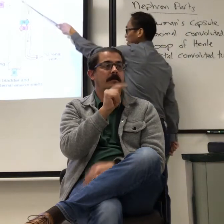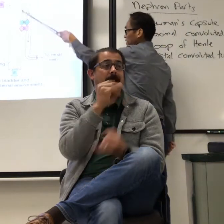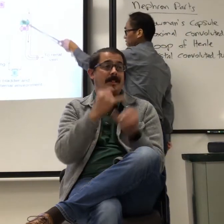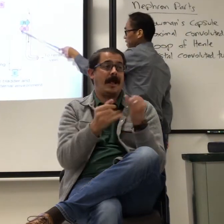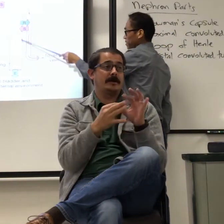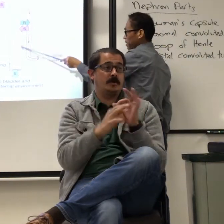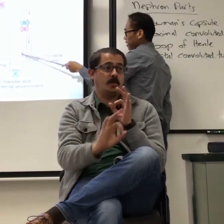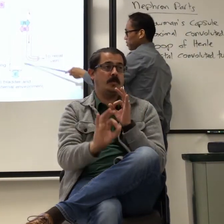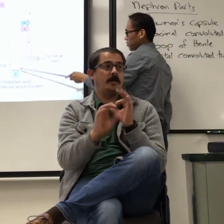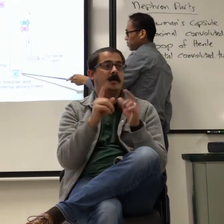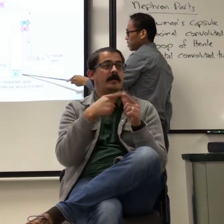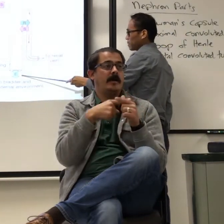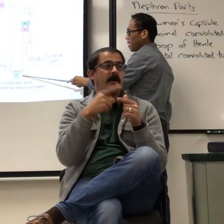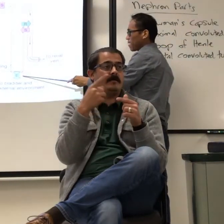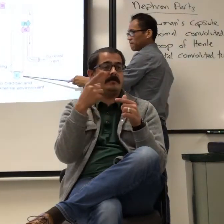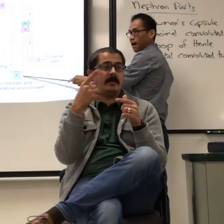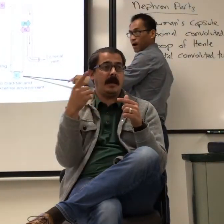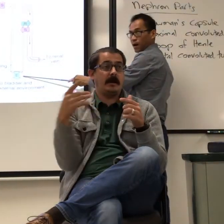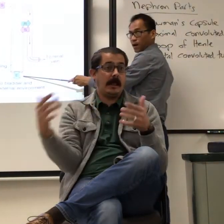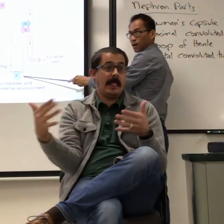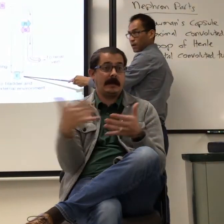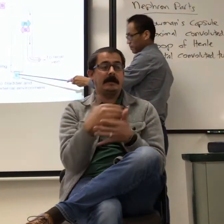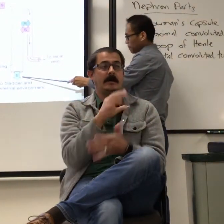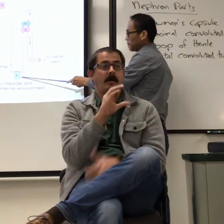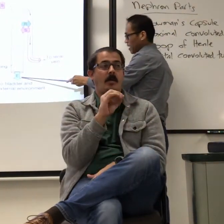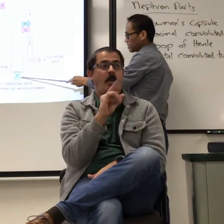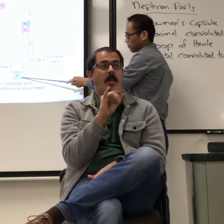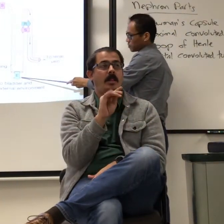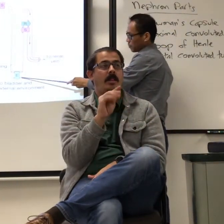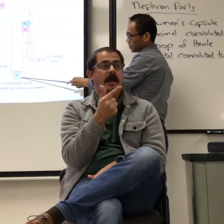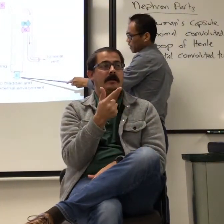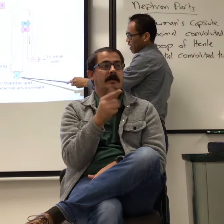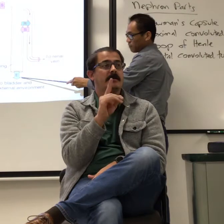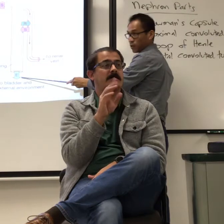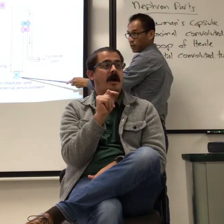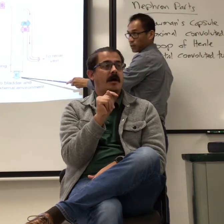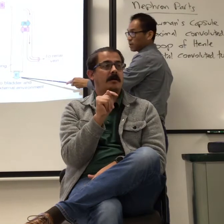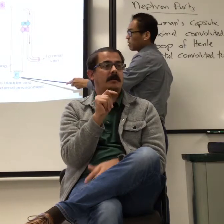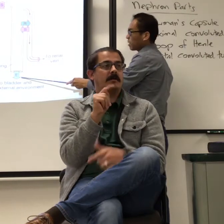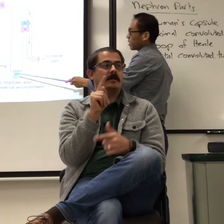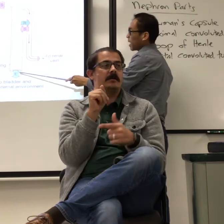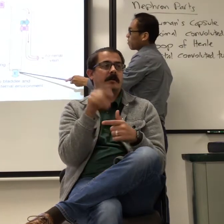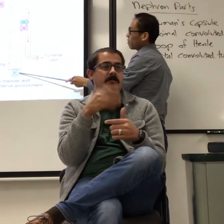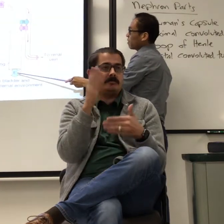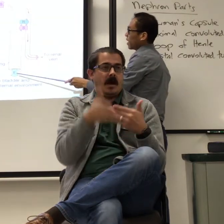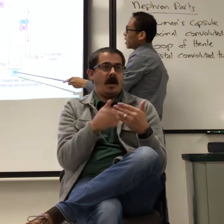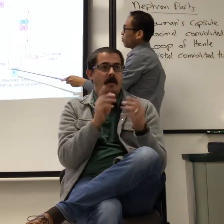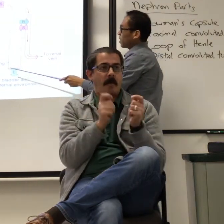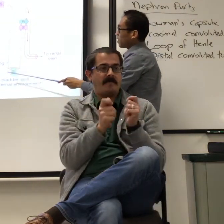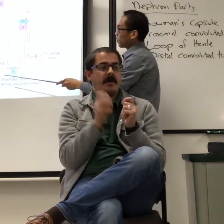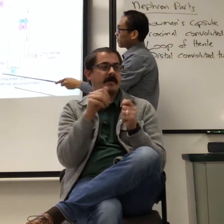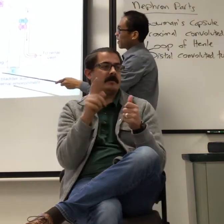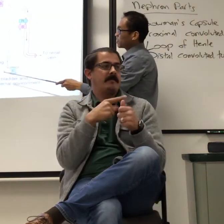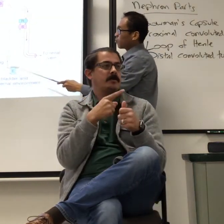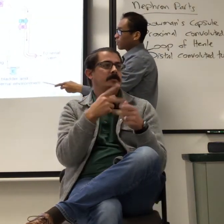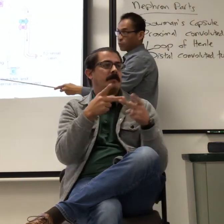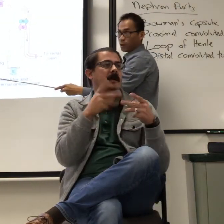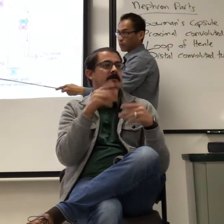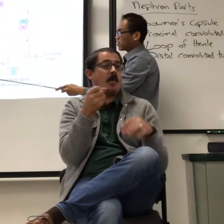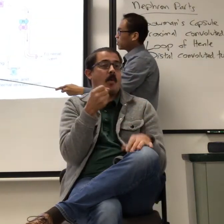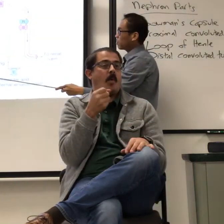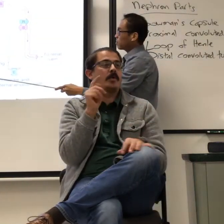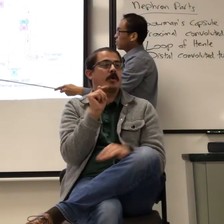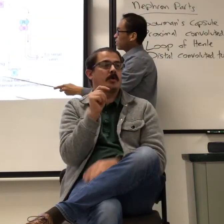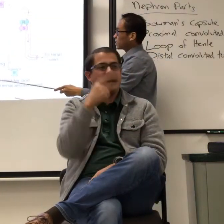at the end of the collecting duct, you're done modifying. And that's the first place you have urine. Now, I don't want you to think that it's a